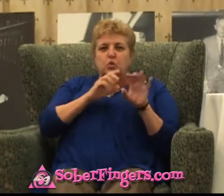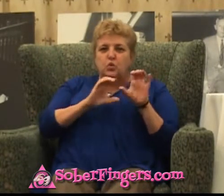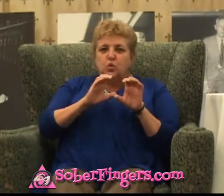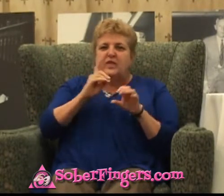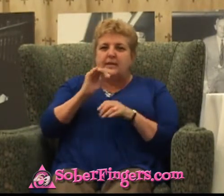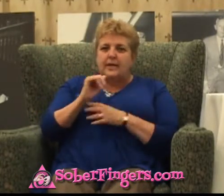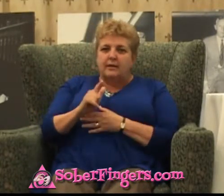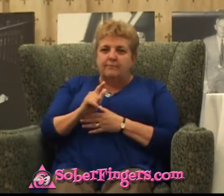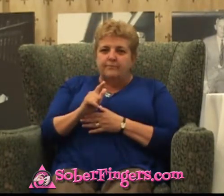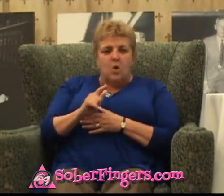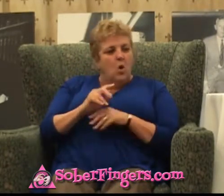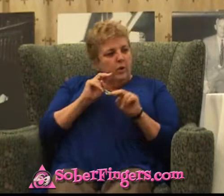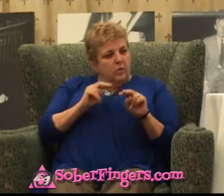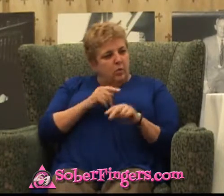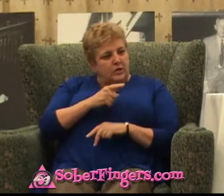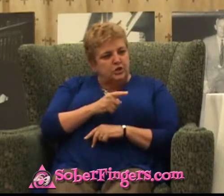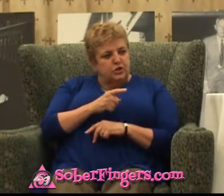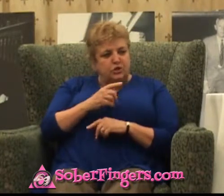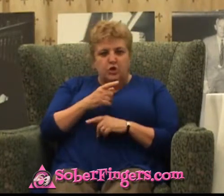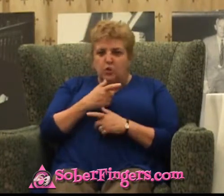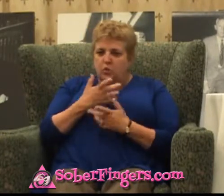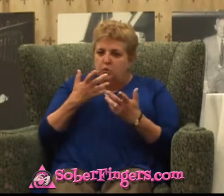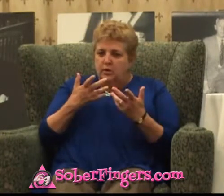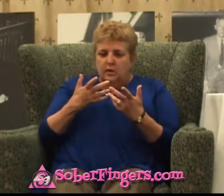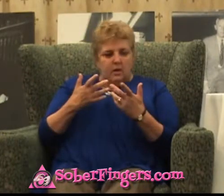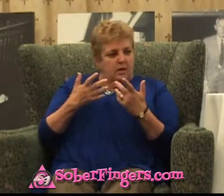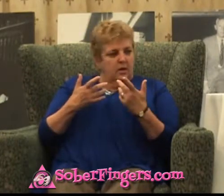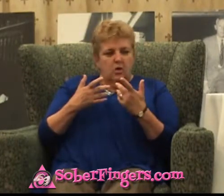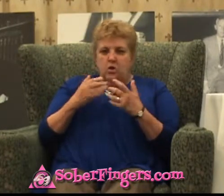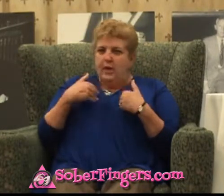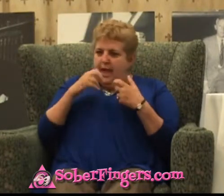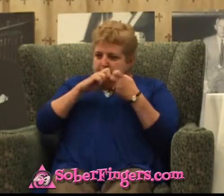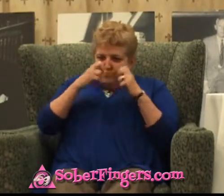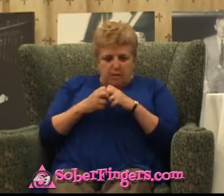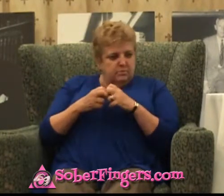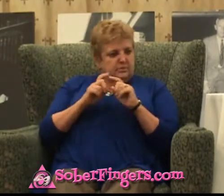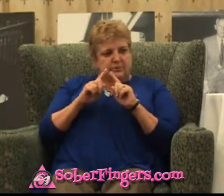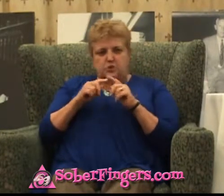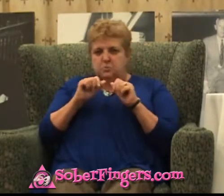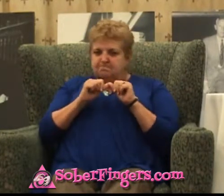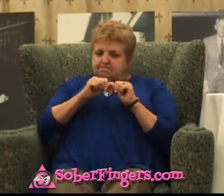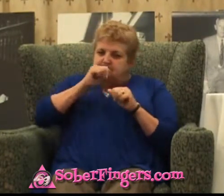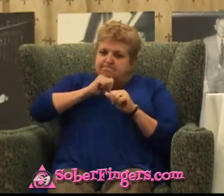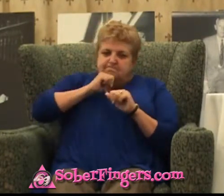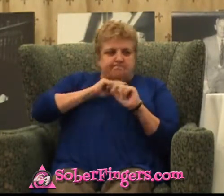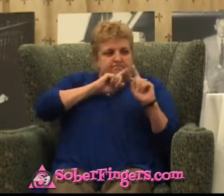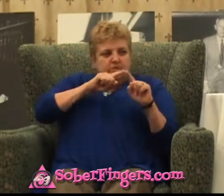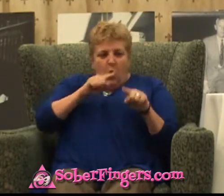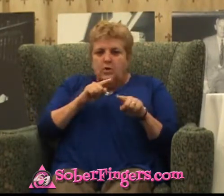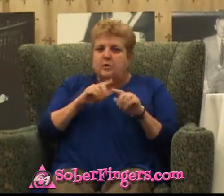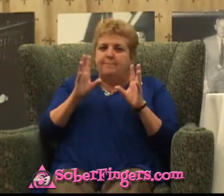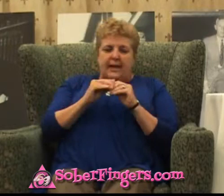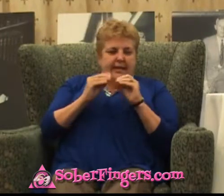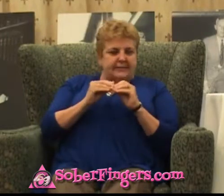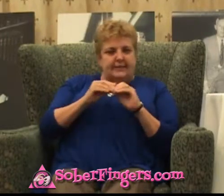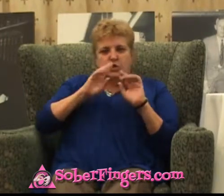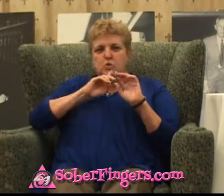show up and hitting you in the face. And you kept showing up at meetings, and you kept answering your phone, and you kept being of service when they